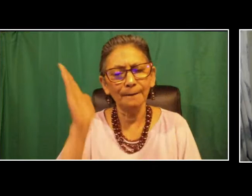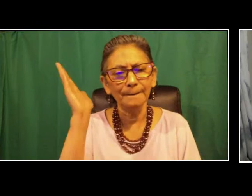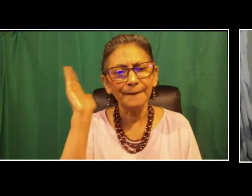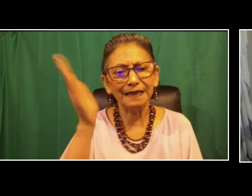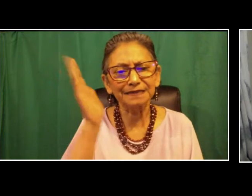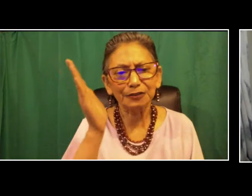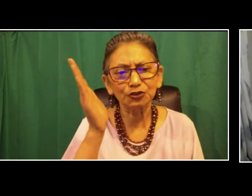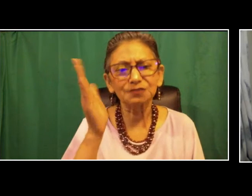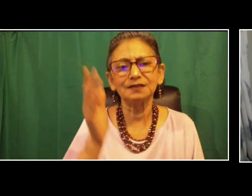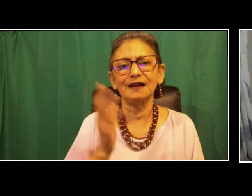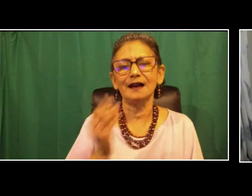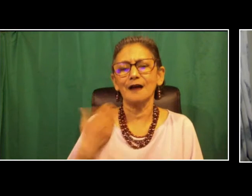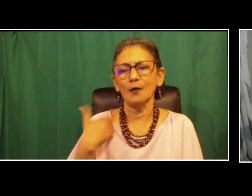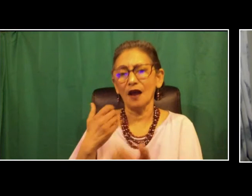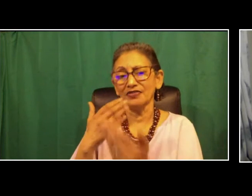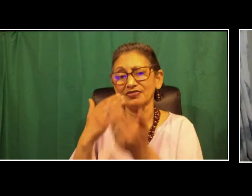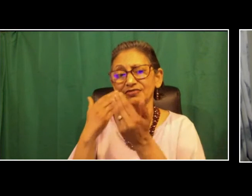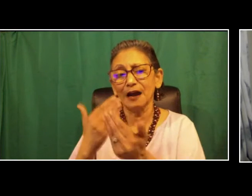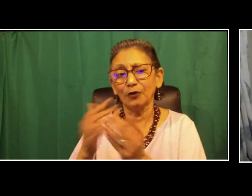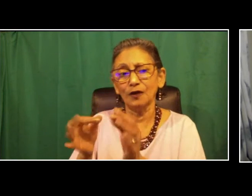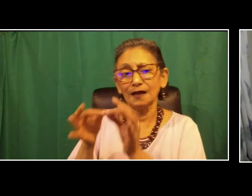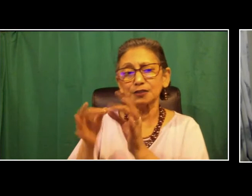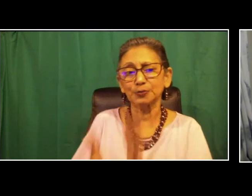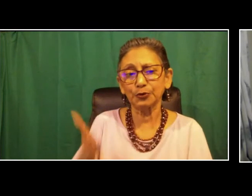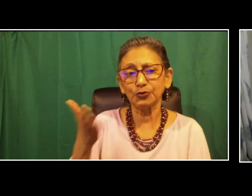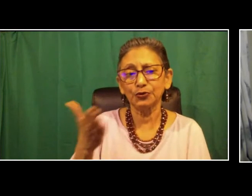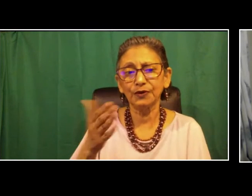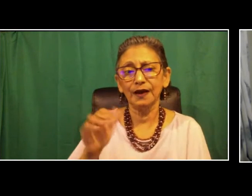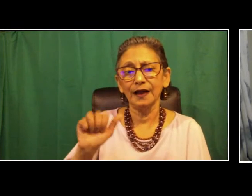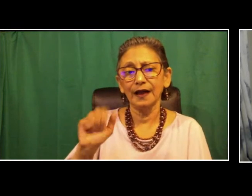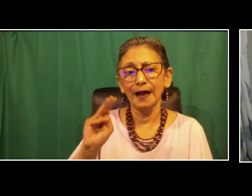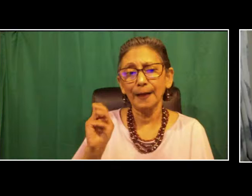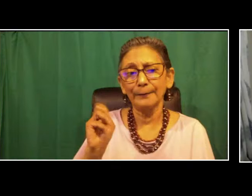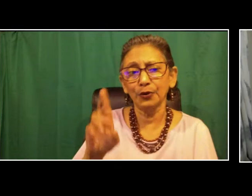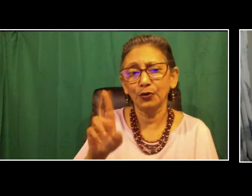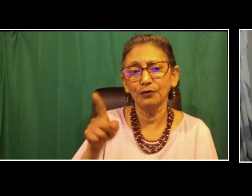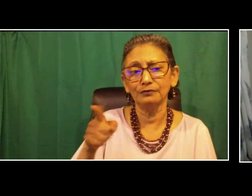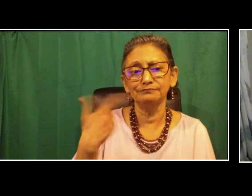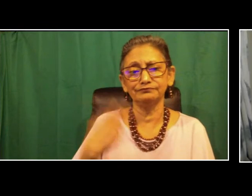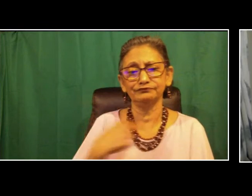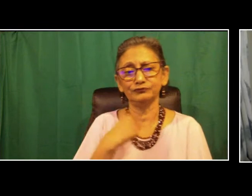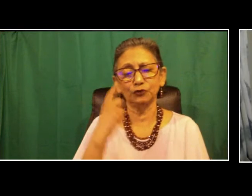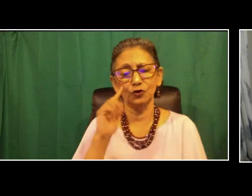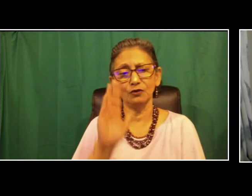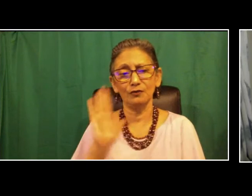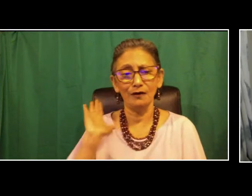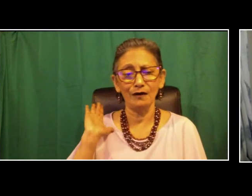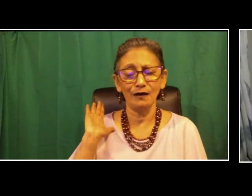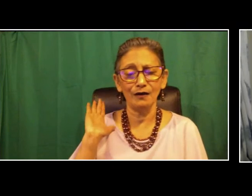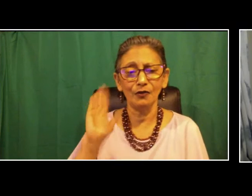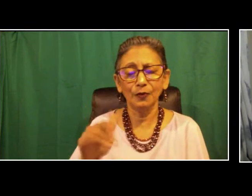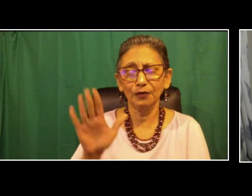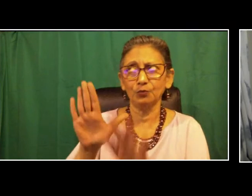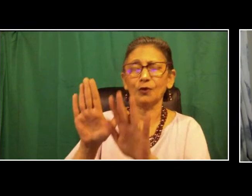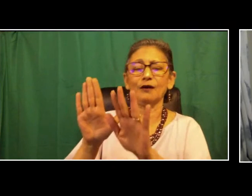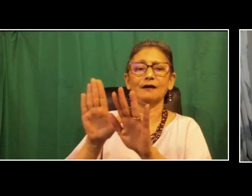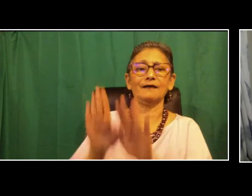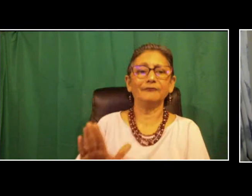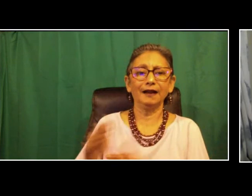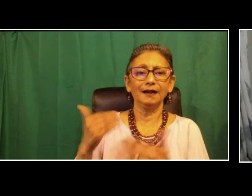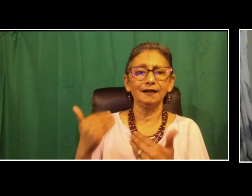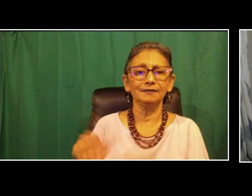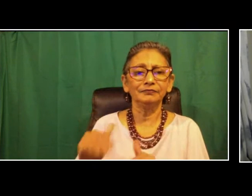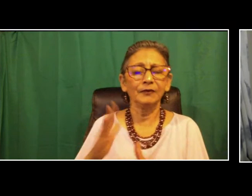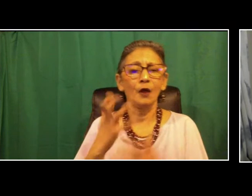again, Julie. Thank you so much for your wonderful presentation. I want to thank our interpreter today, Amber,